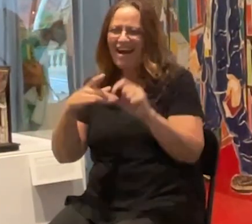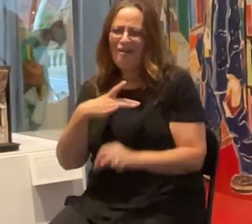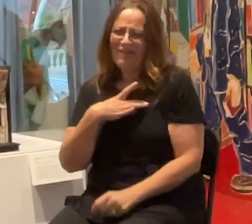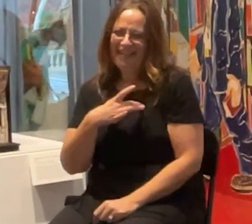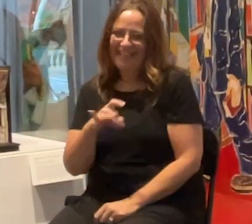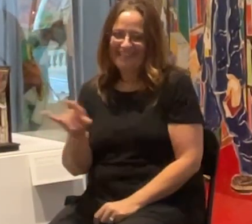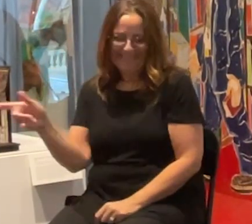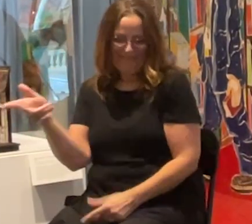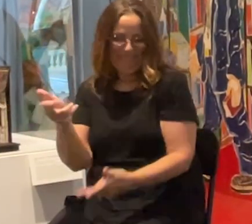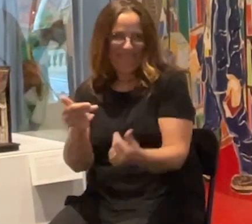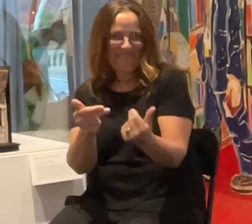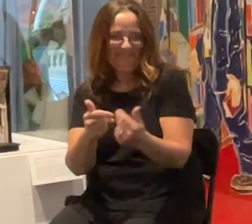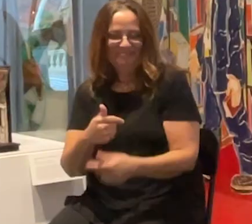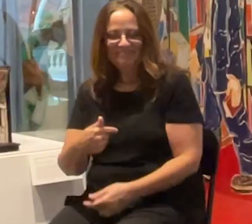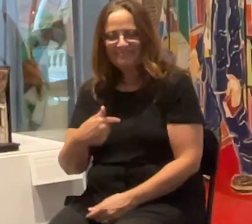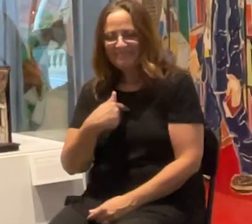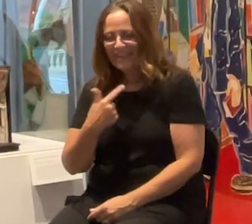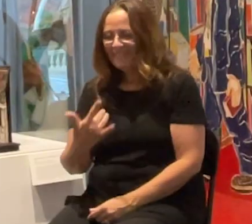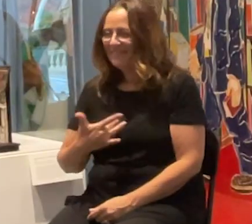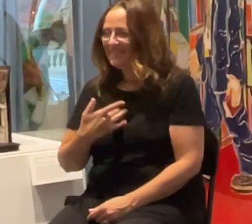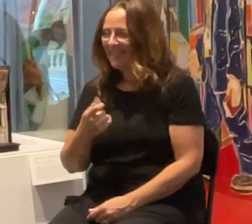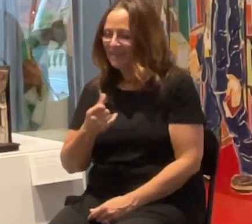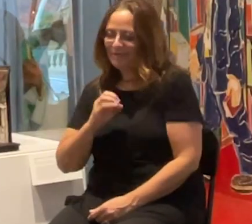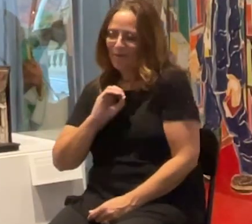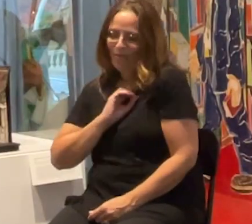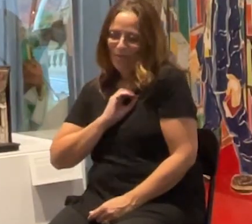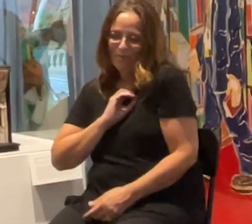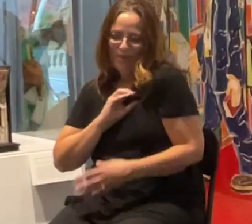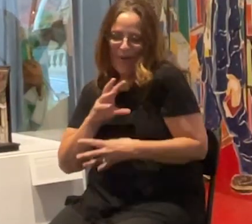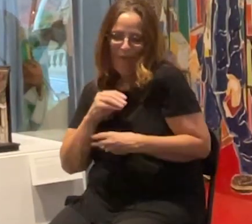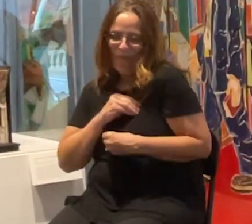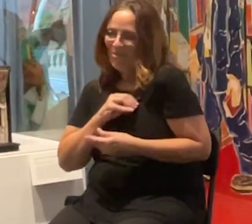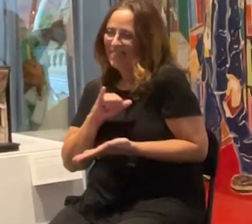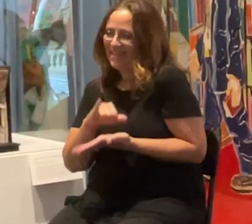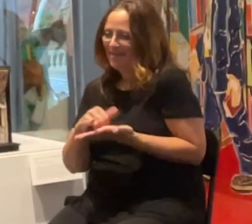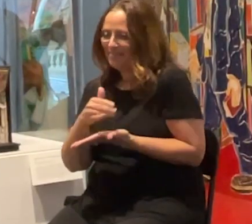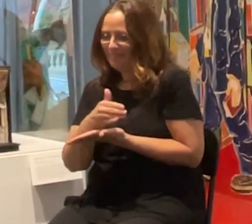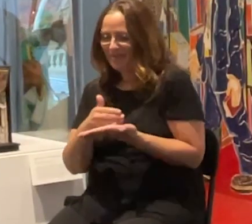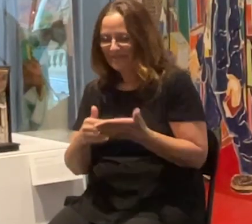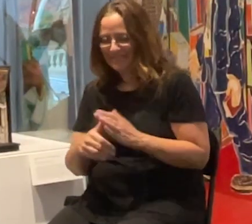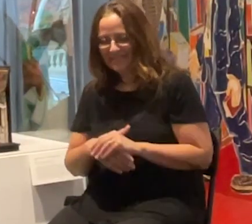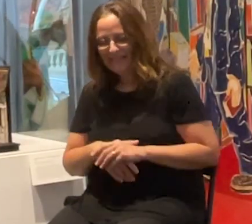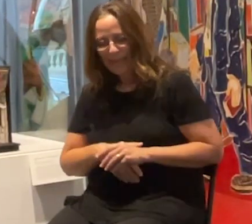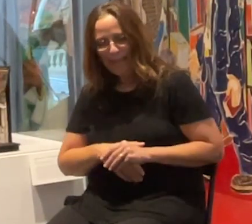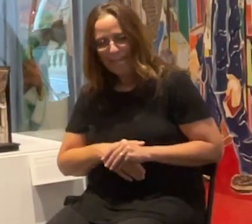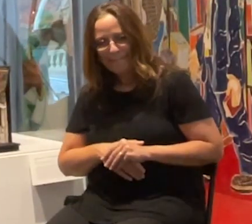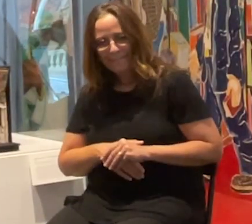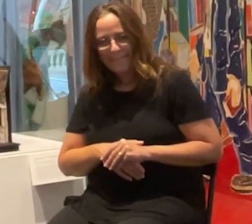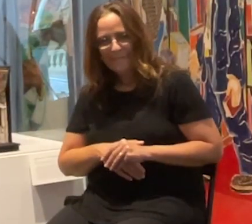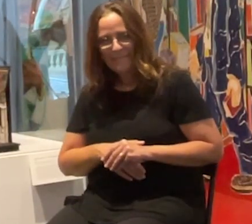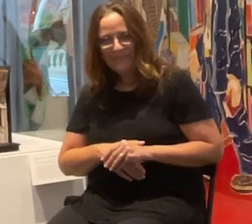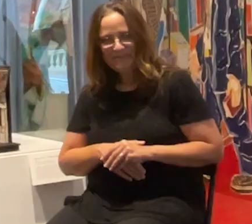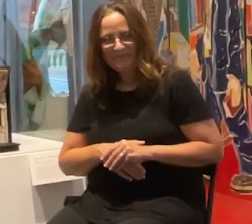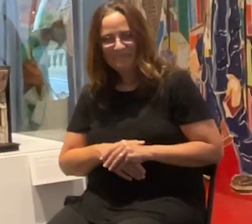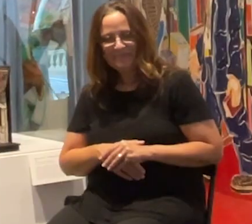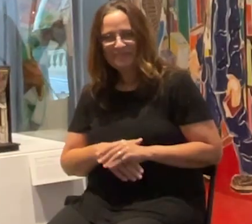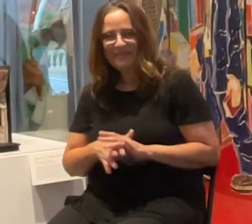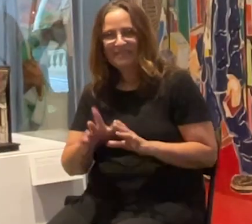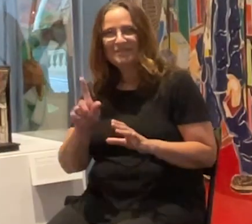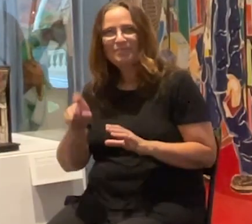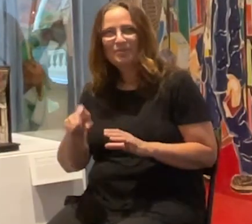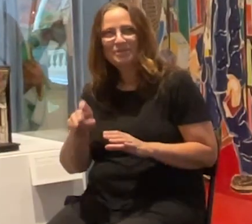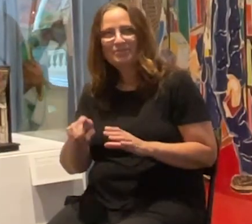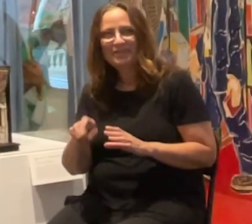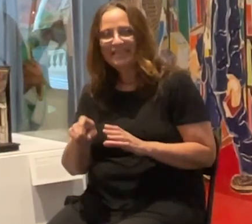and I feel a little bit of ownership on that part, and the kind of there's kind of supposed to